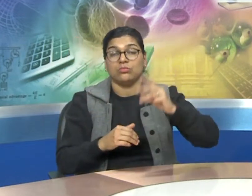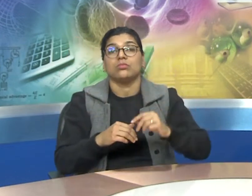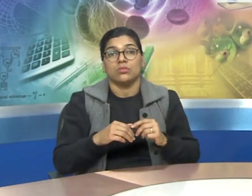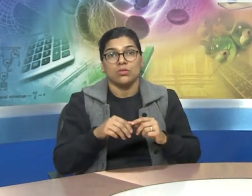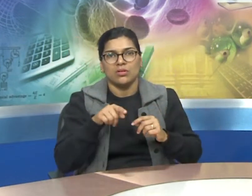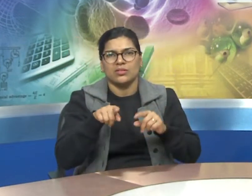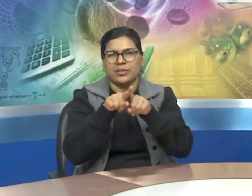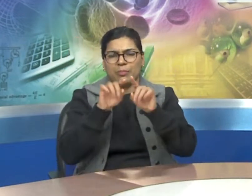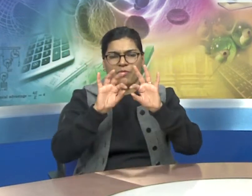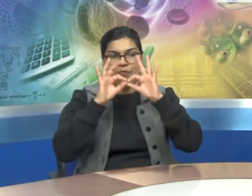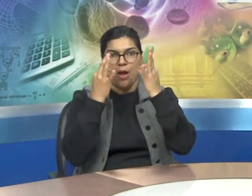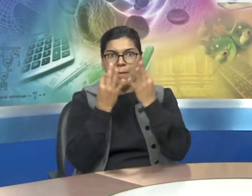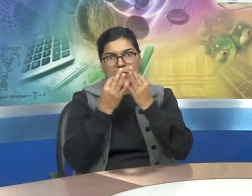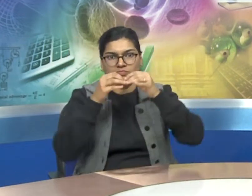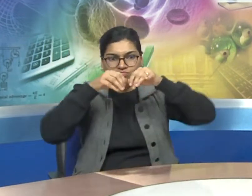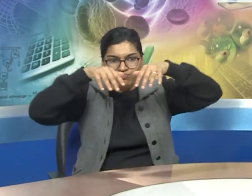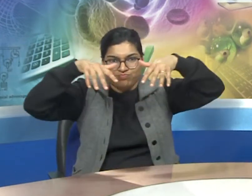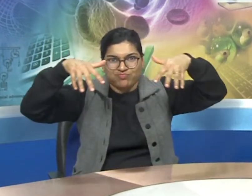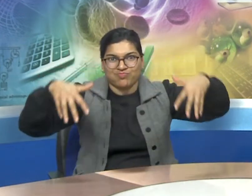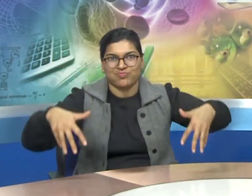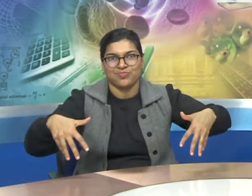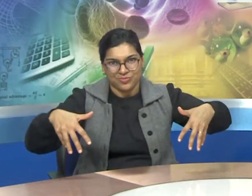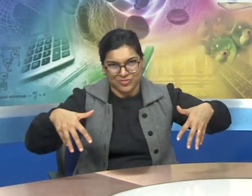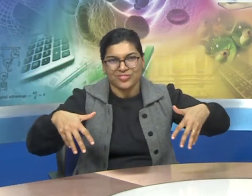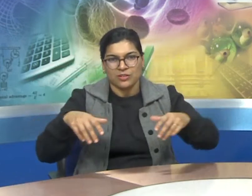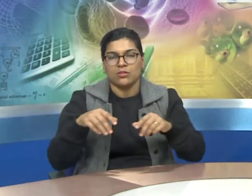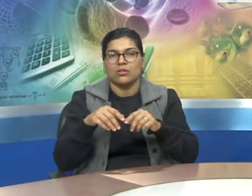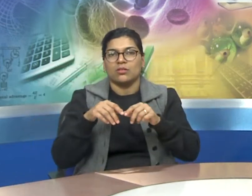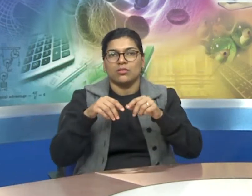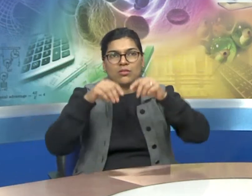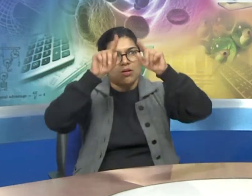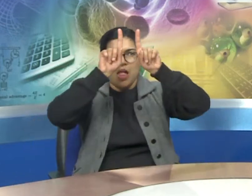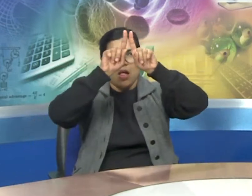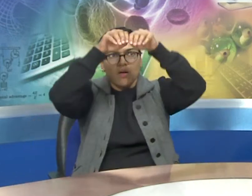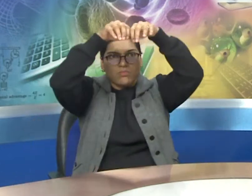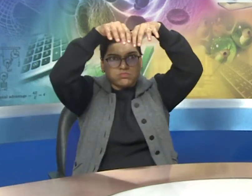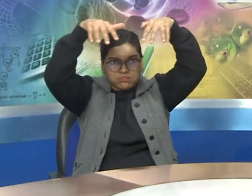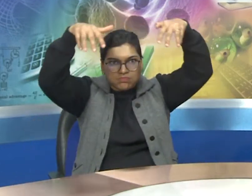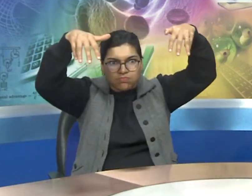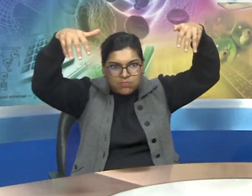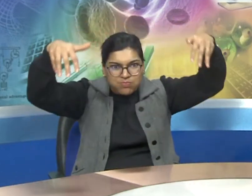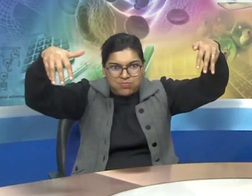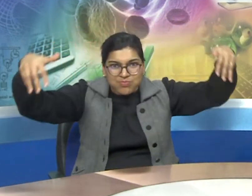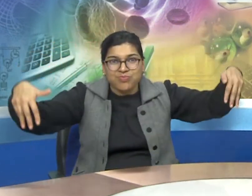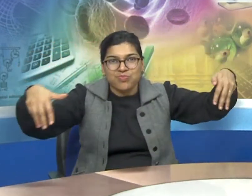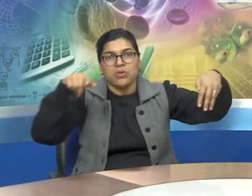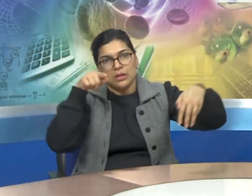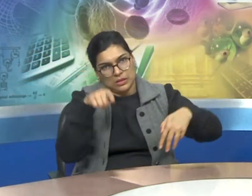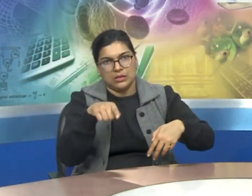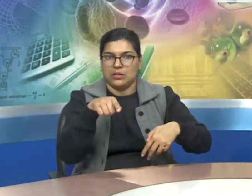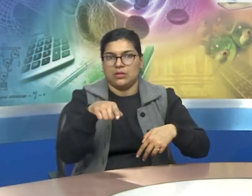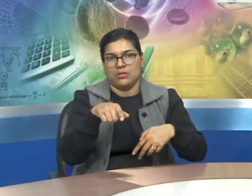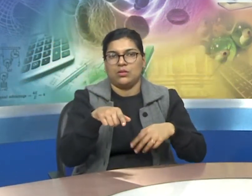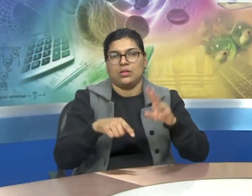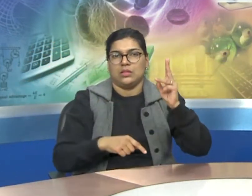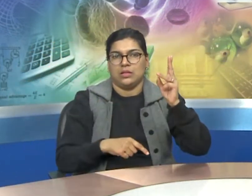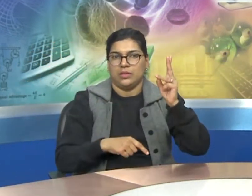Then the third option which is in this tool is we can insert different types of graphics. Like sometimes we